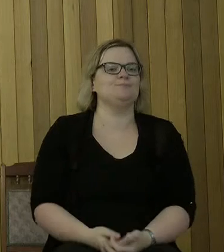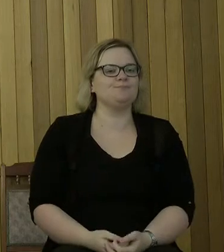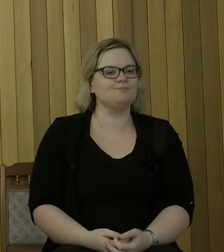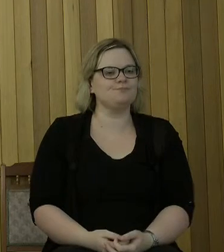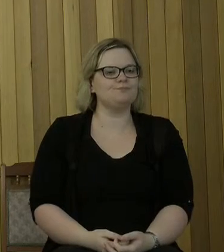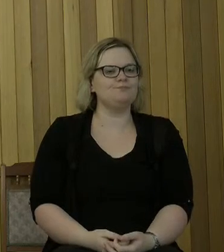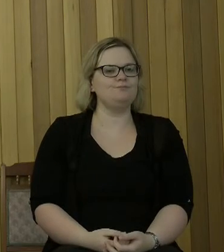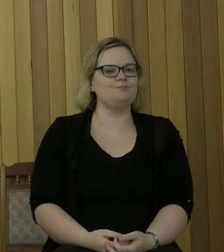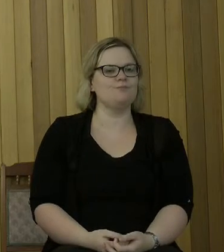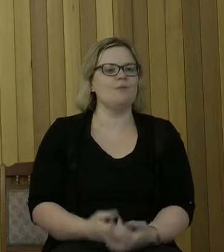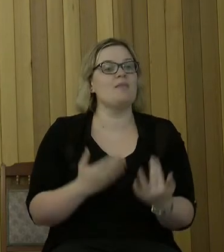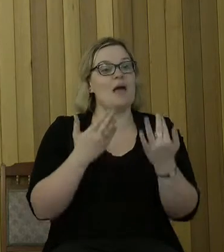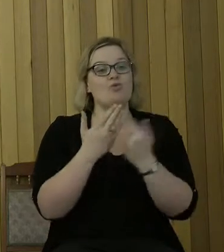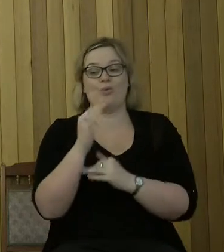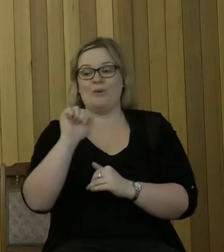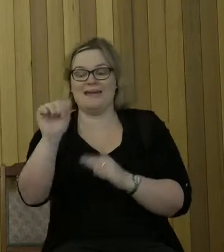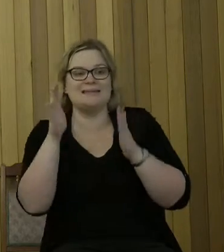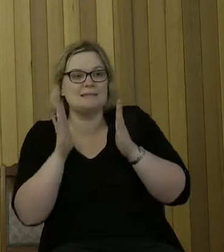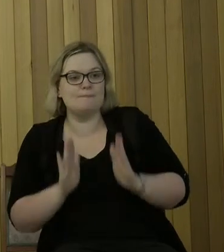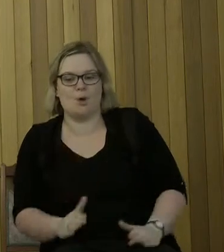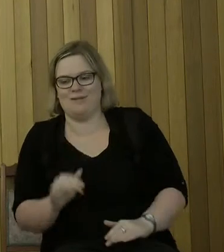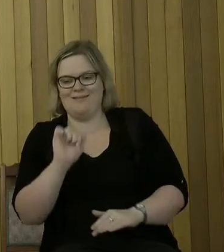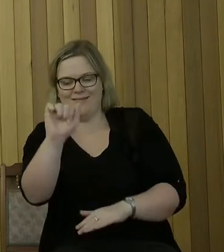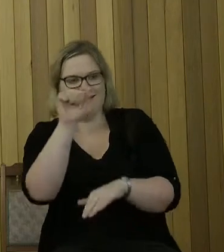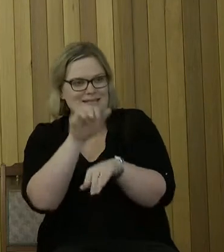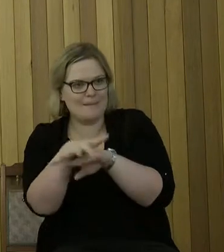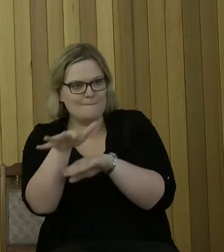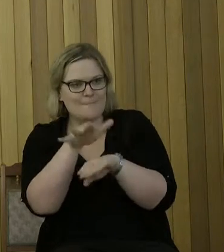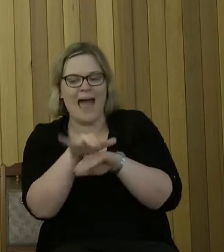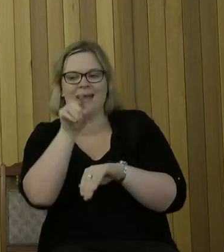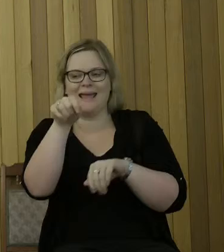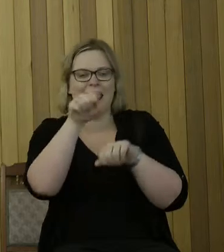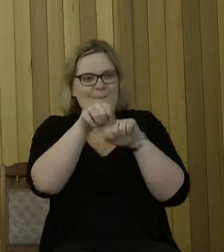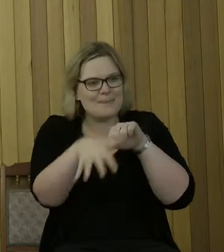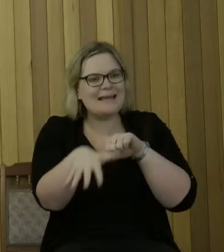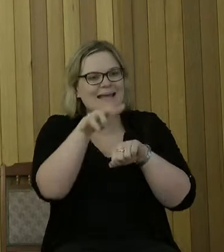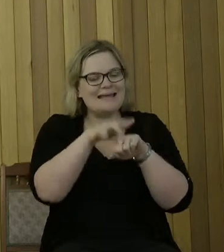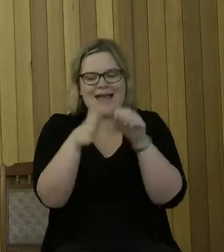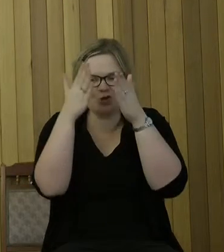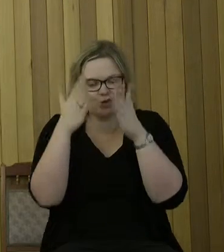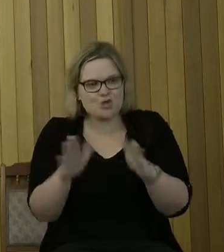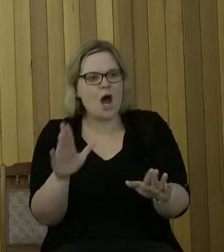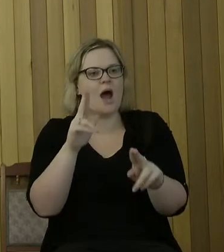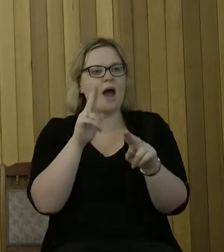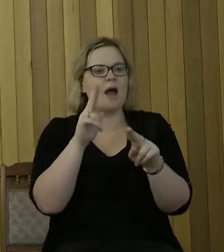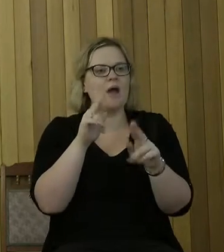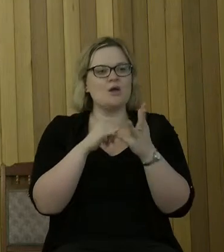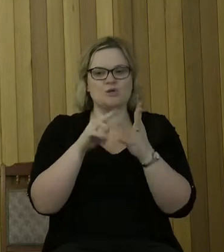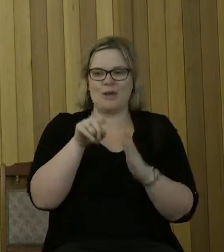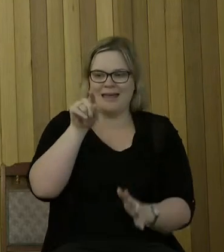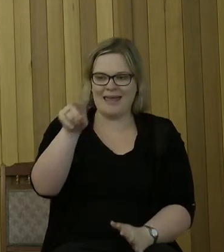That through his body, through his blood, he bled and he died so that he could have